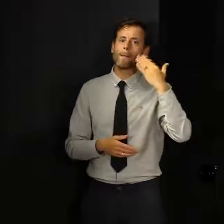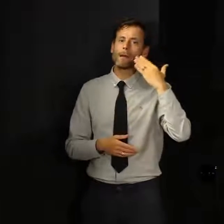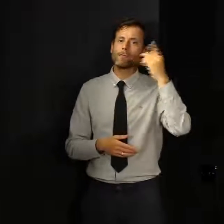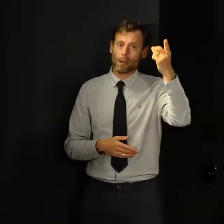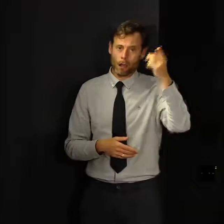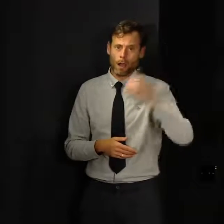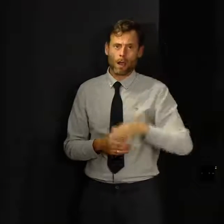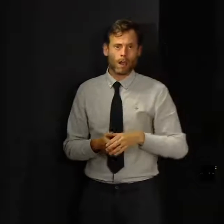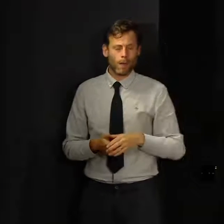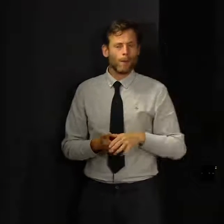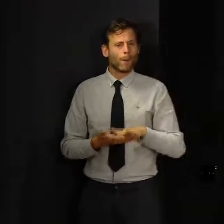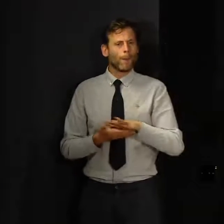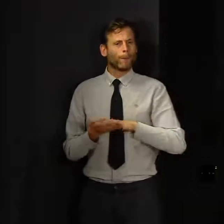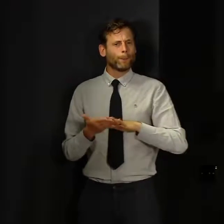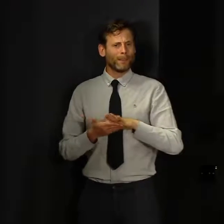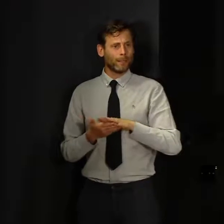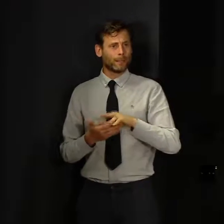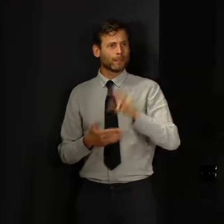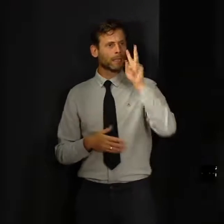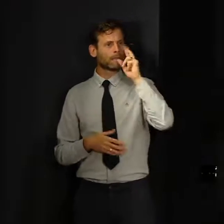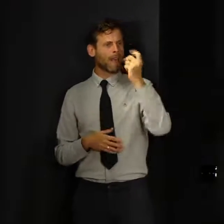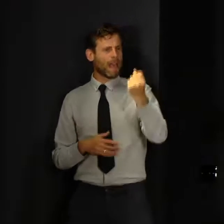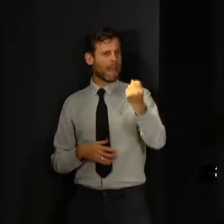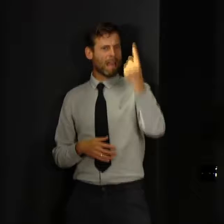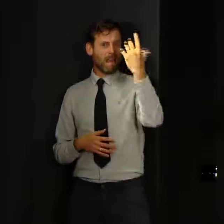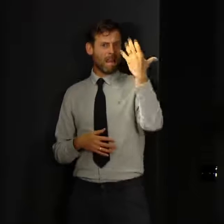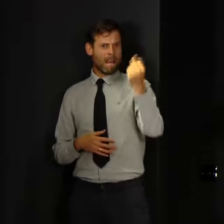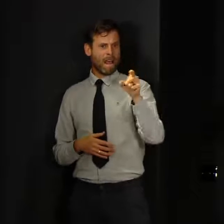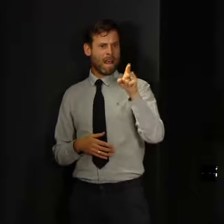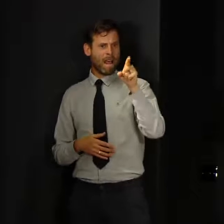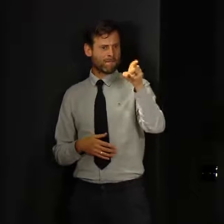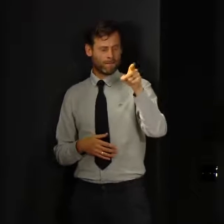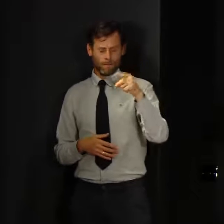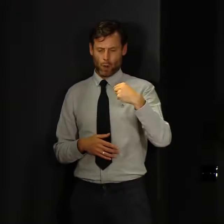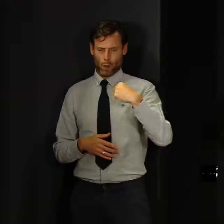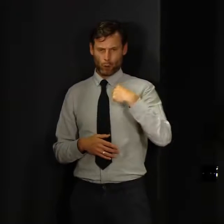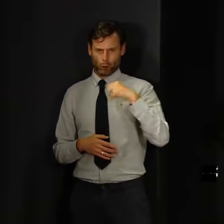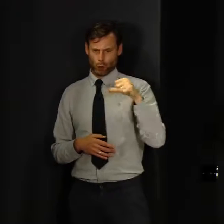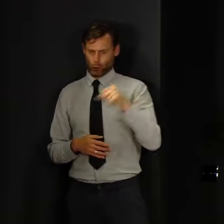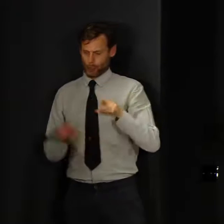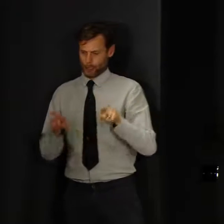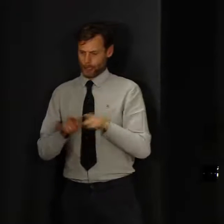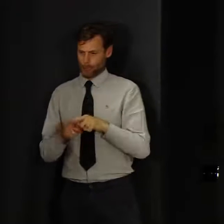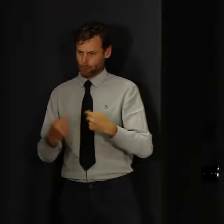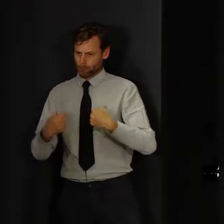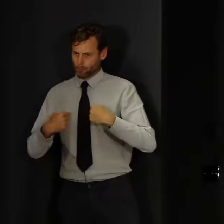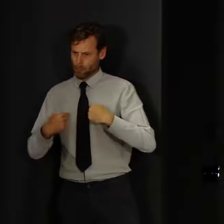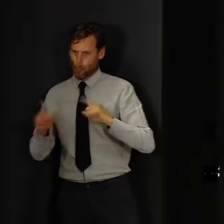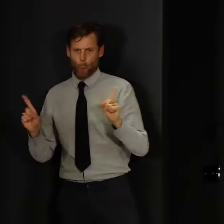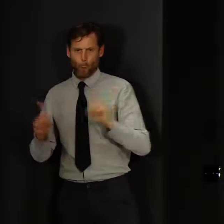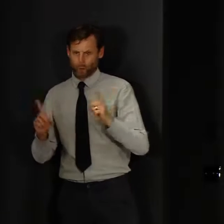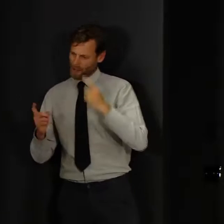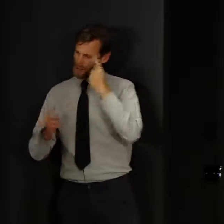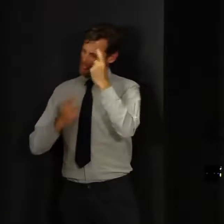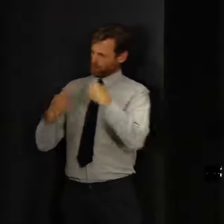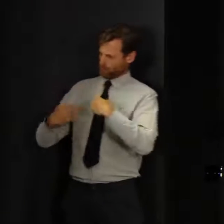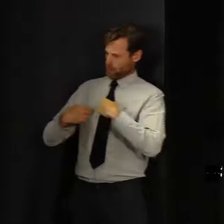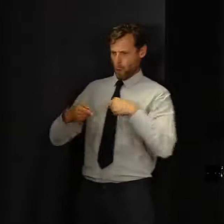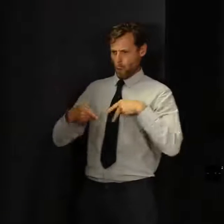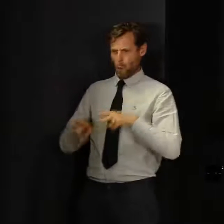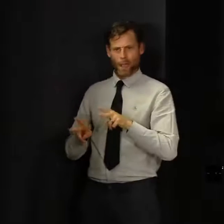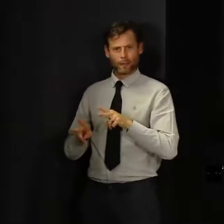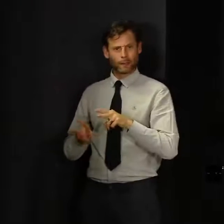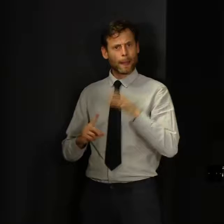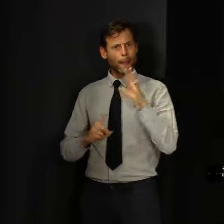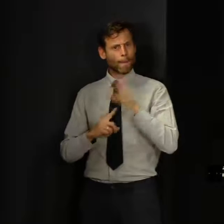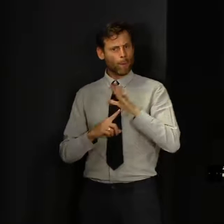hold a mirror up to ourselves and can confront the overt or indeed the structural racism that exists within our